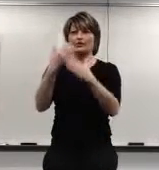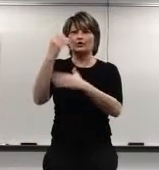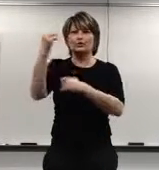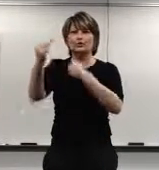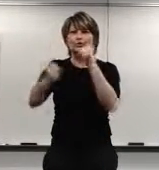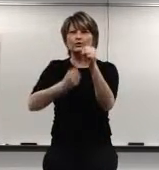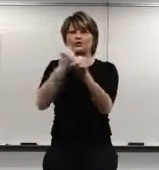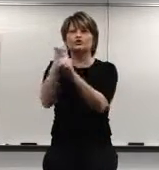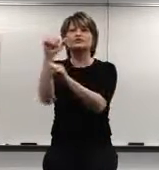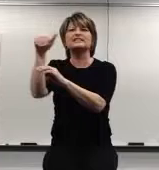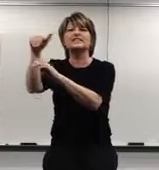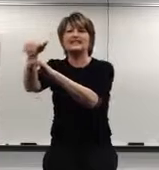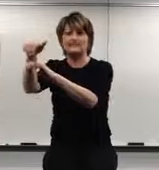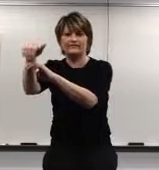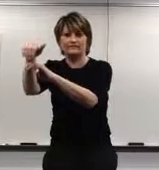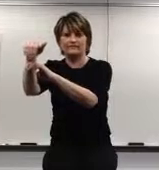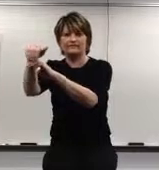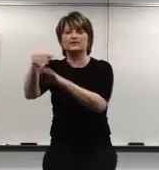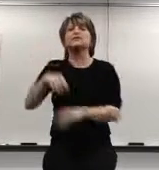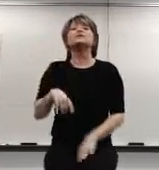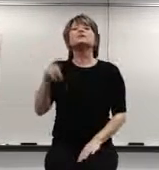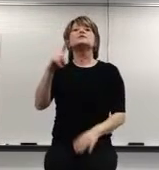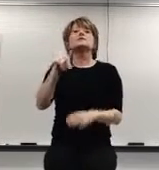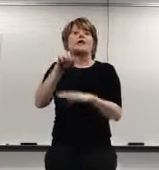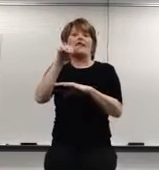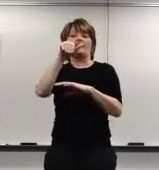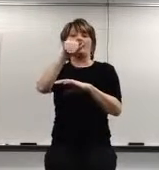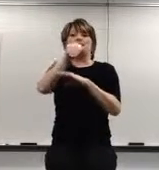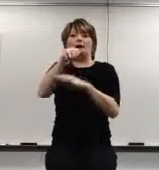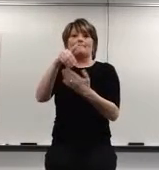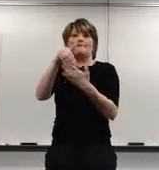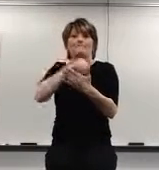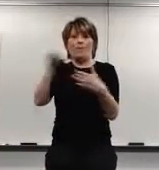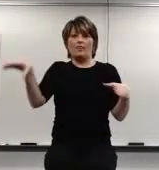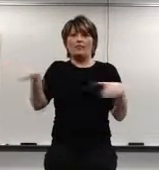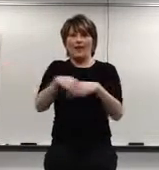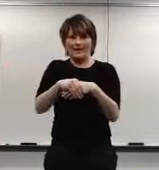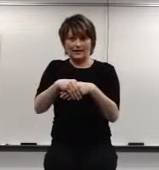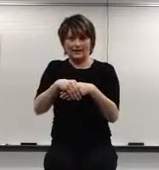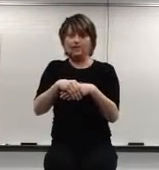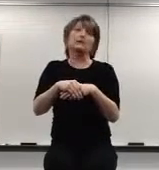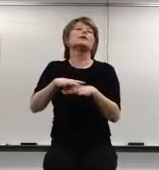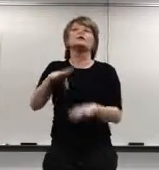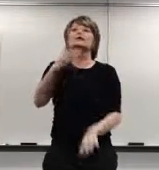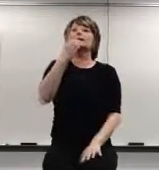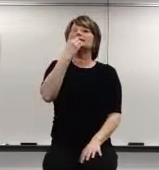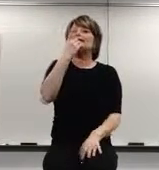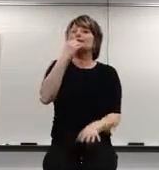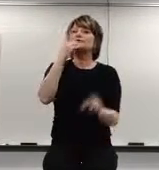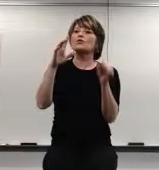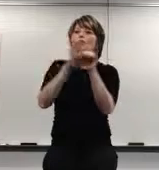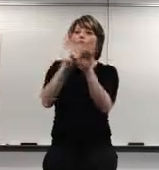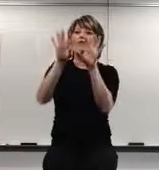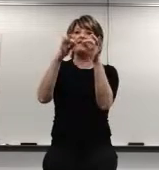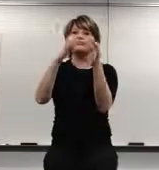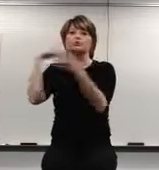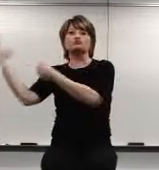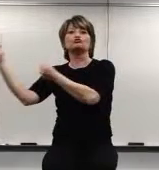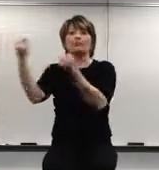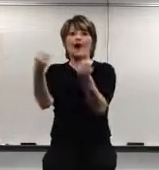wedding. So they were getting married on New Year's Eve. So the night before the wedding, Dave and his